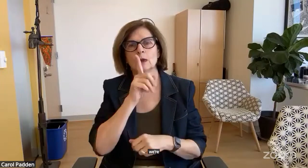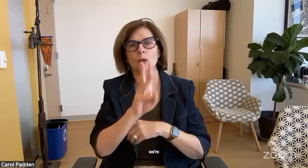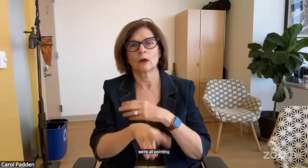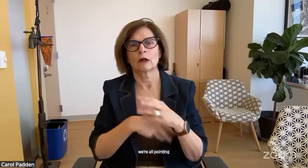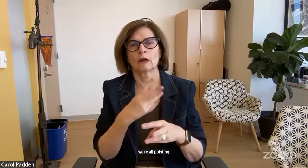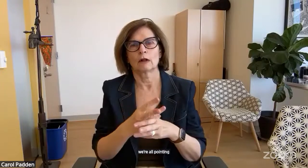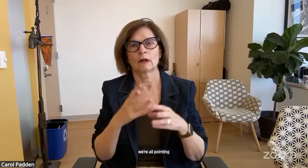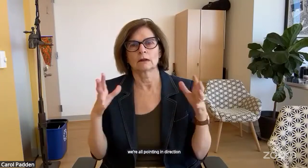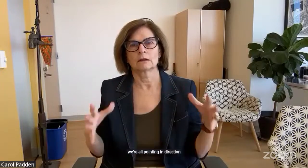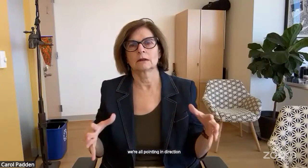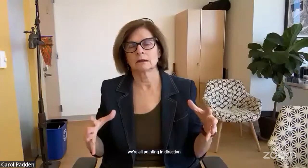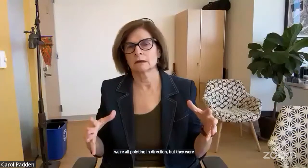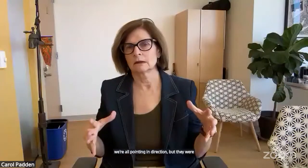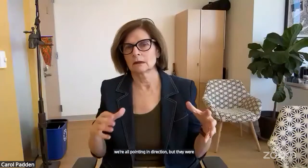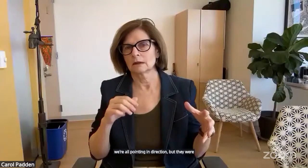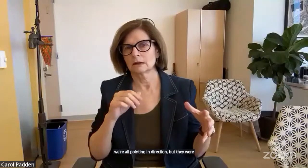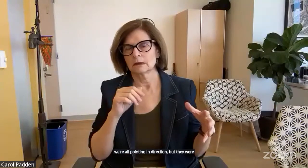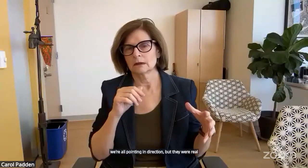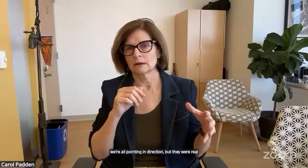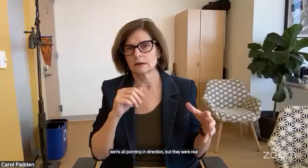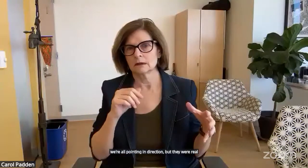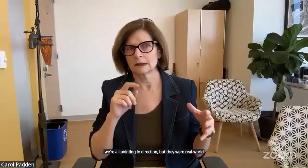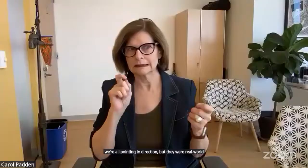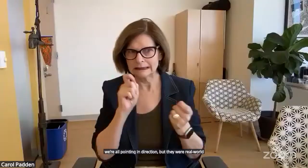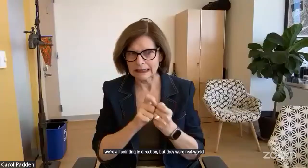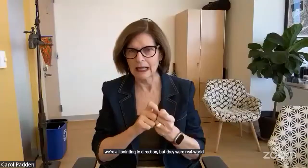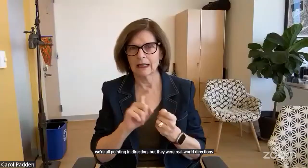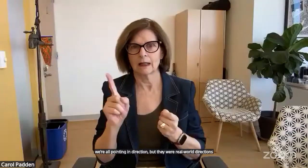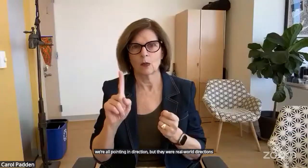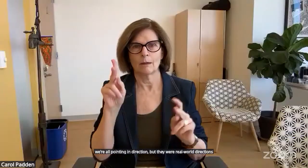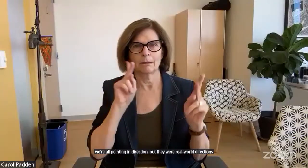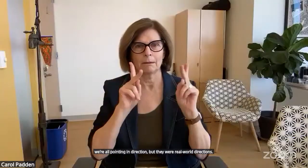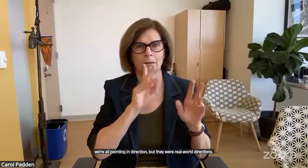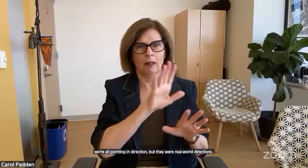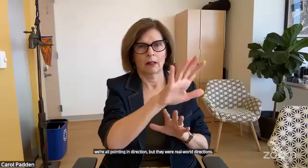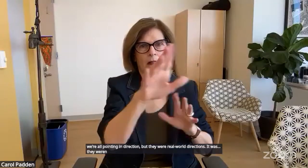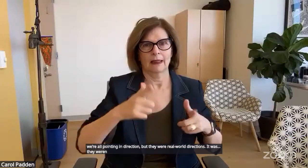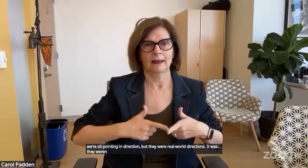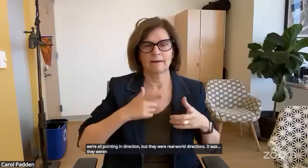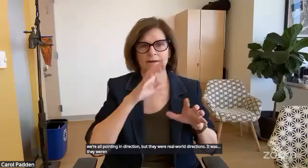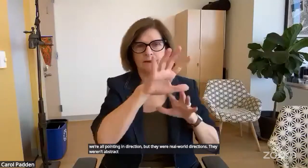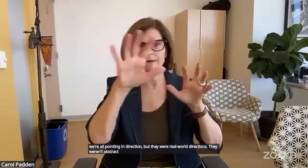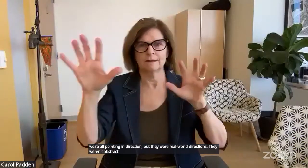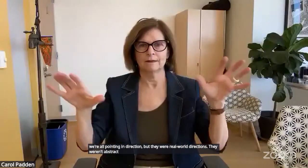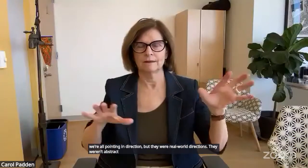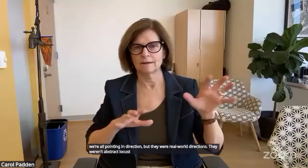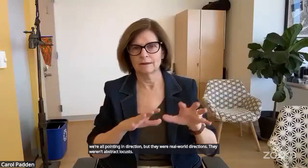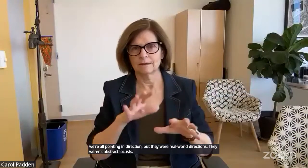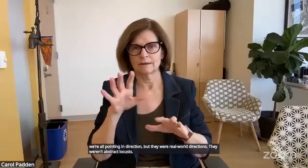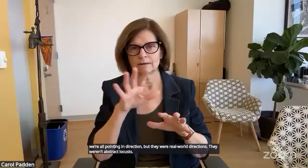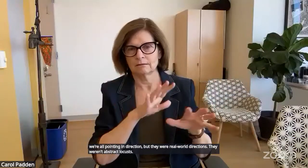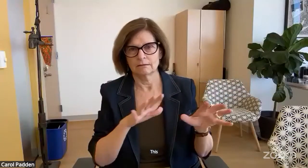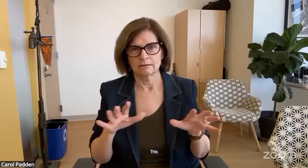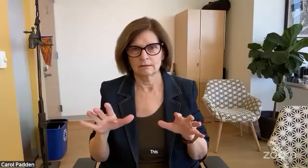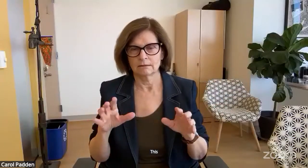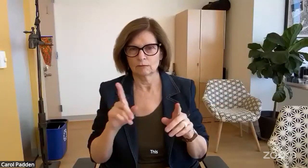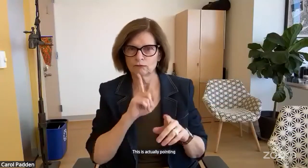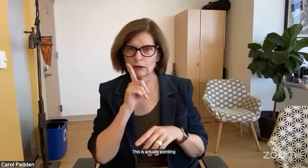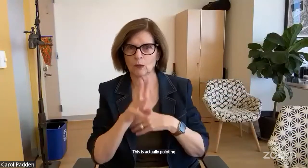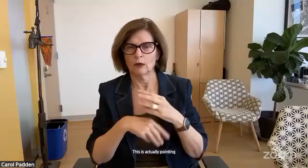direction, but they were real world directions. They weren't abstract locus. This was actually pointing to where the person